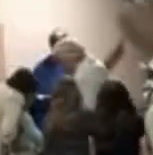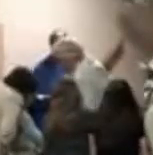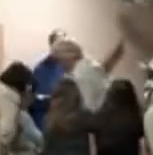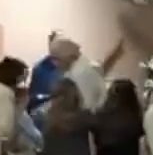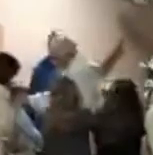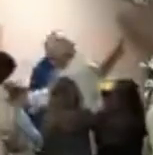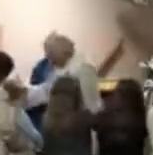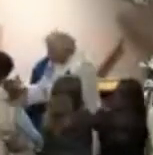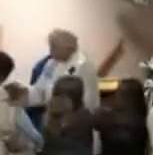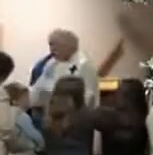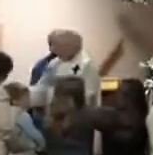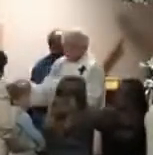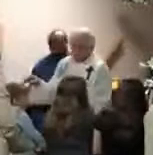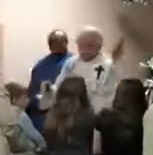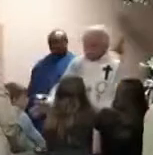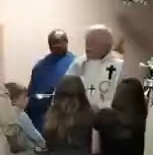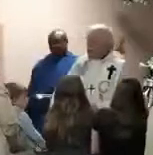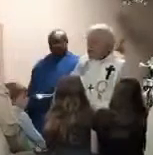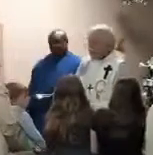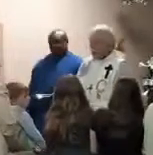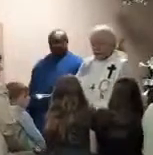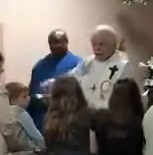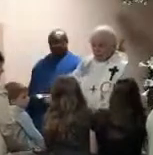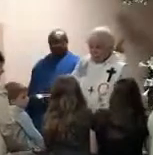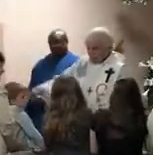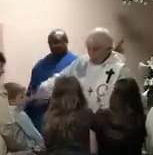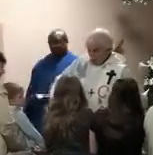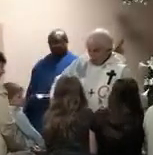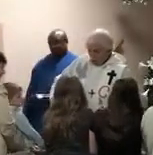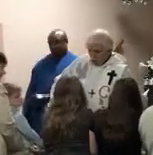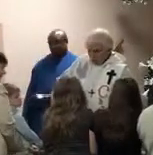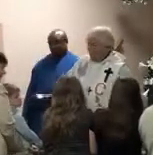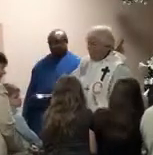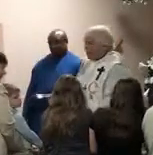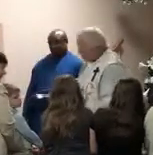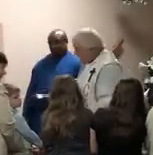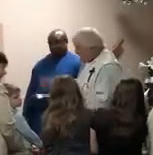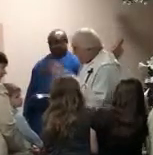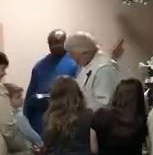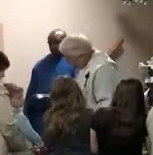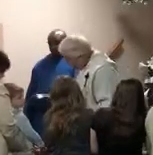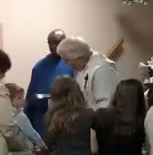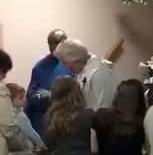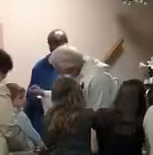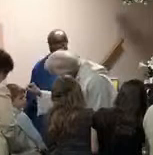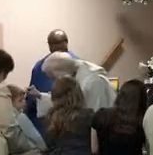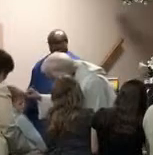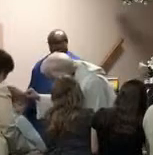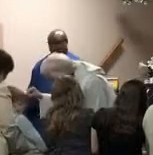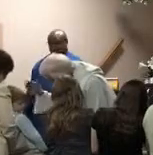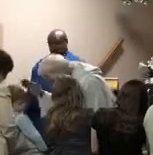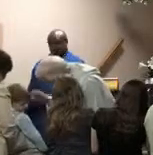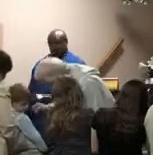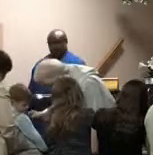No? Well, Grandma will. Jenny will. He is risen in her. He is risen indeed. And when